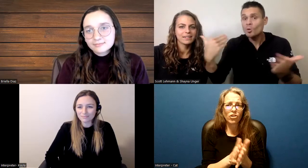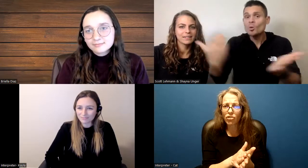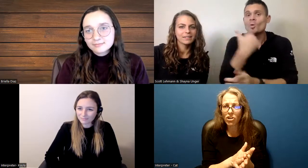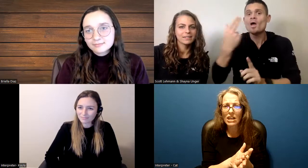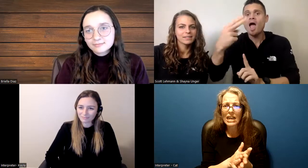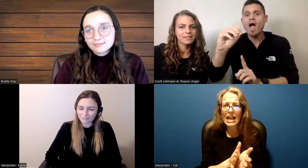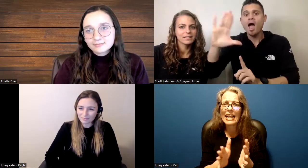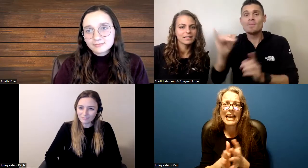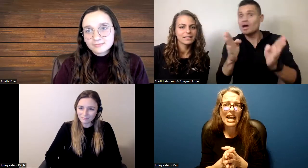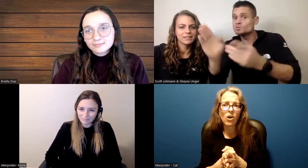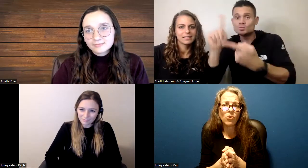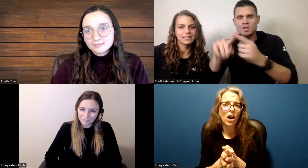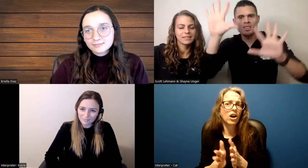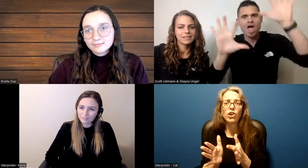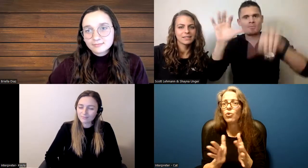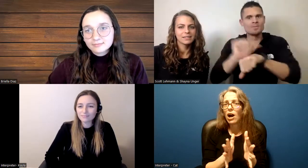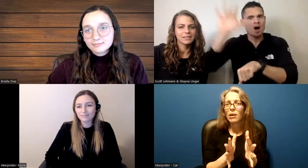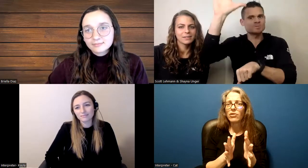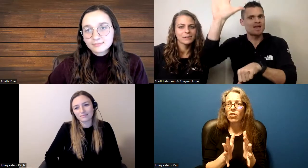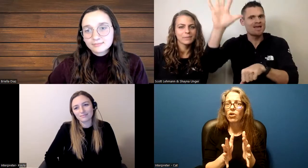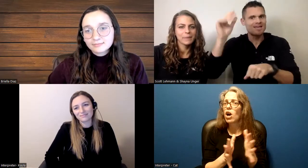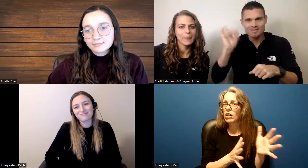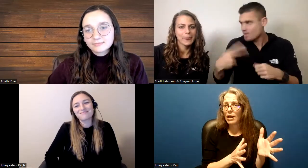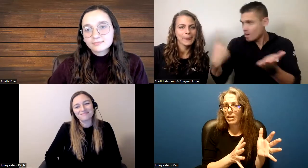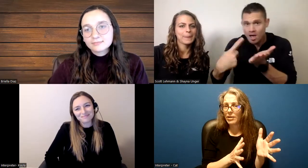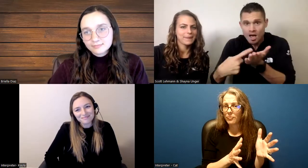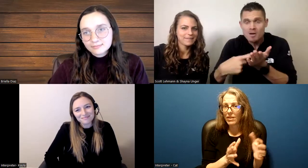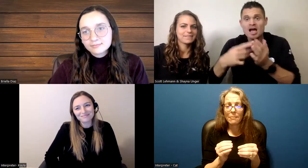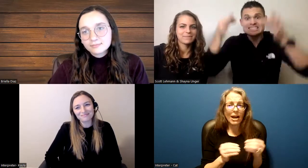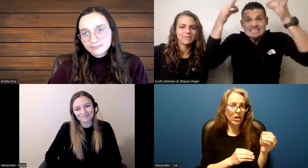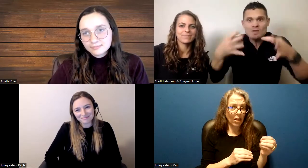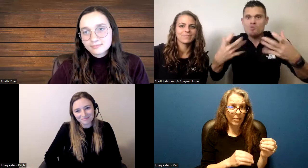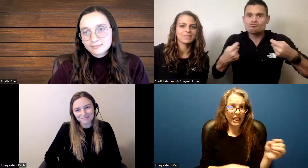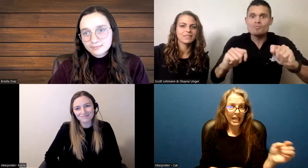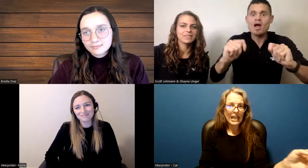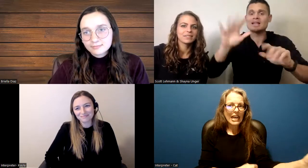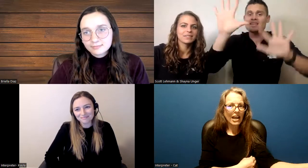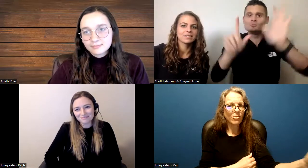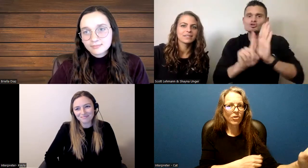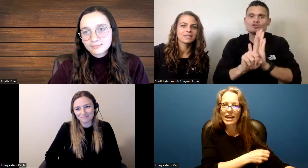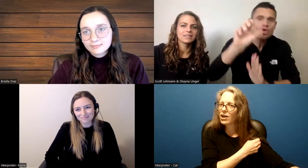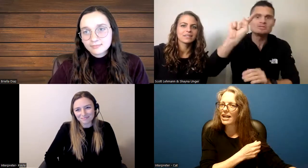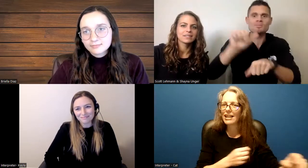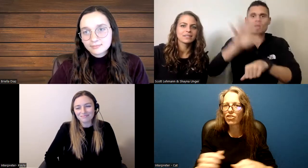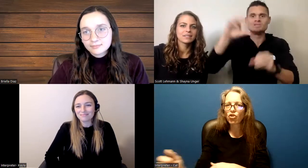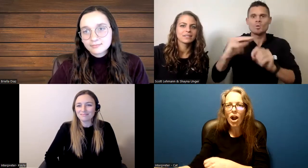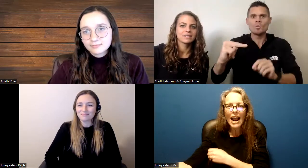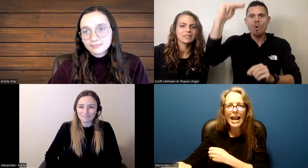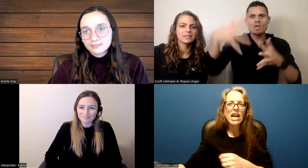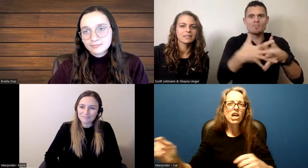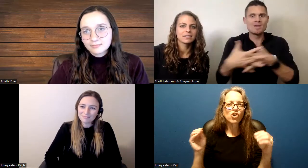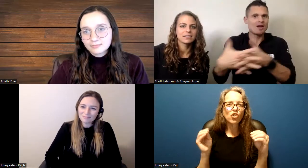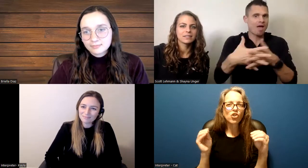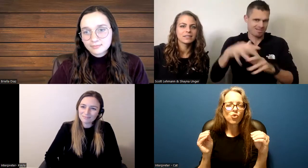the years. And now our new hobbies are rock climbing and mountain climbing. And we're like, okay, let's